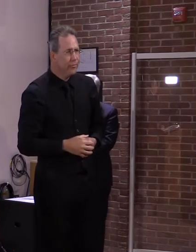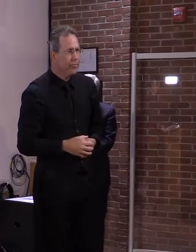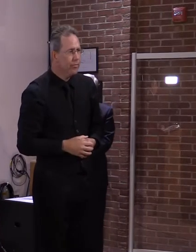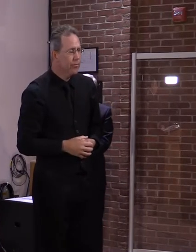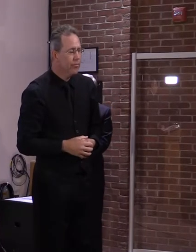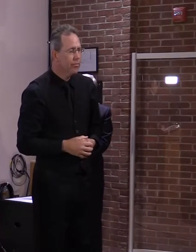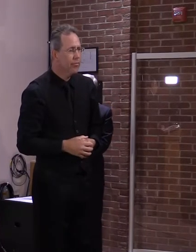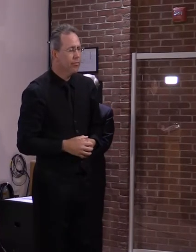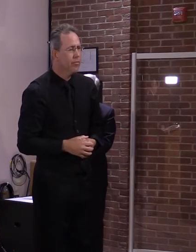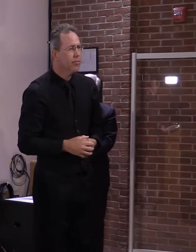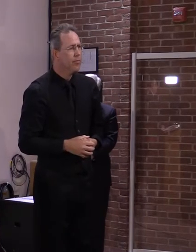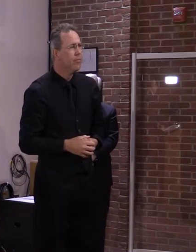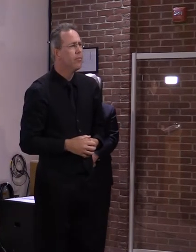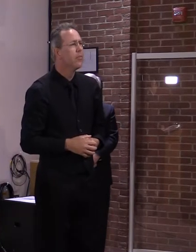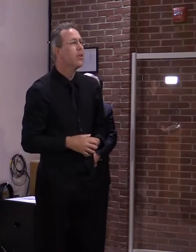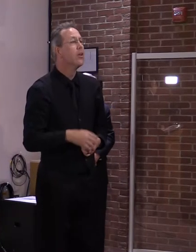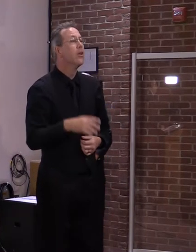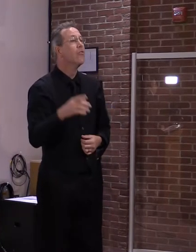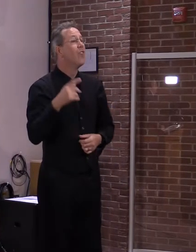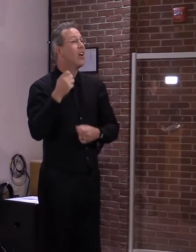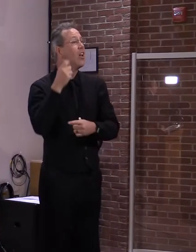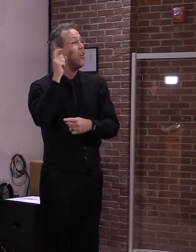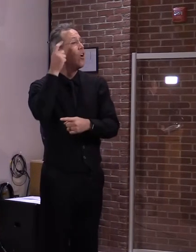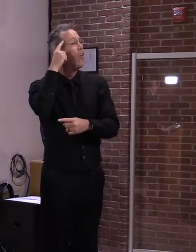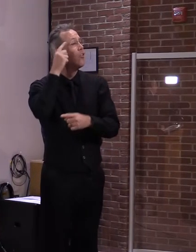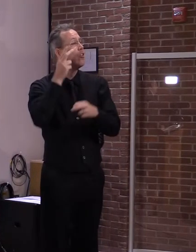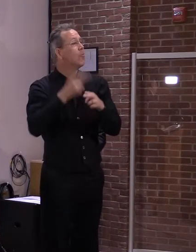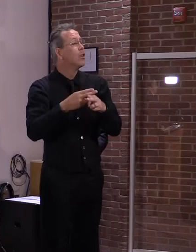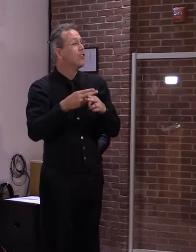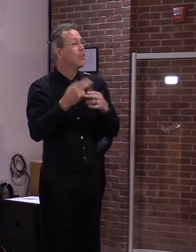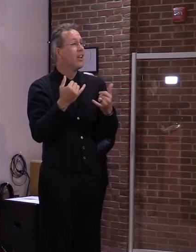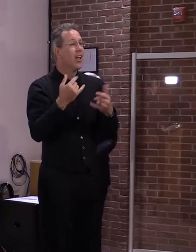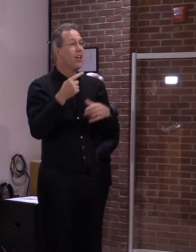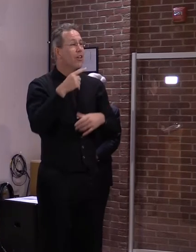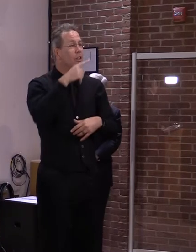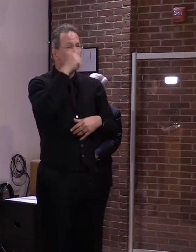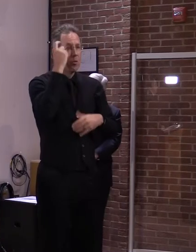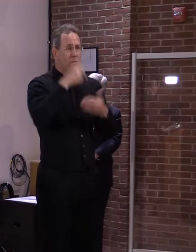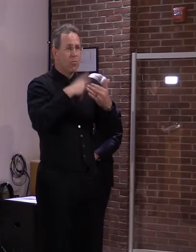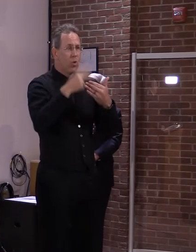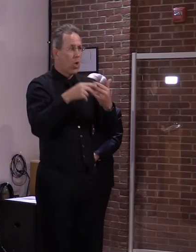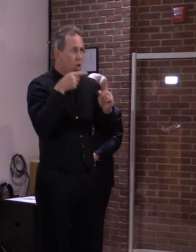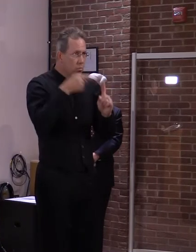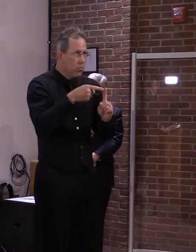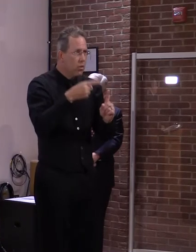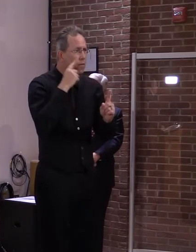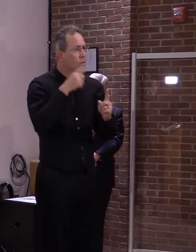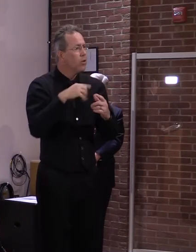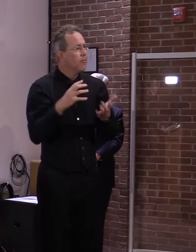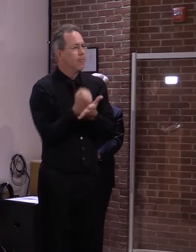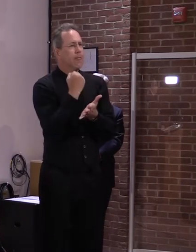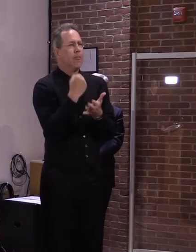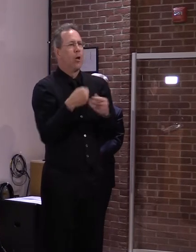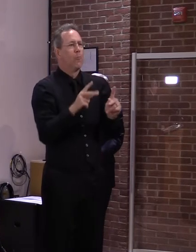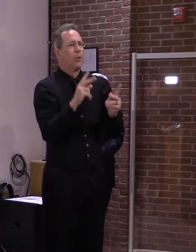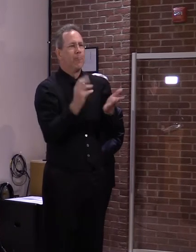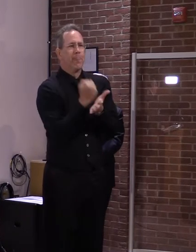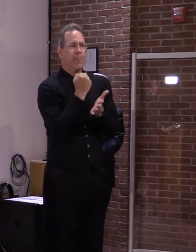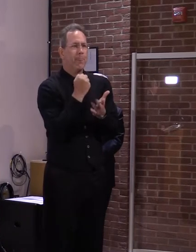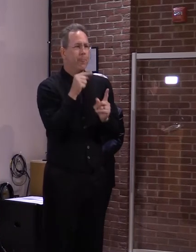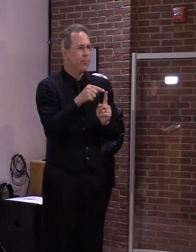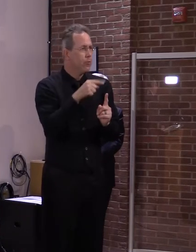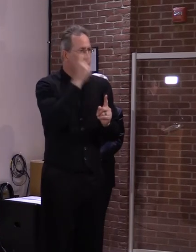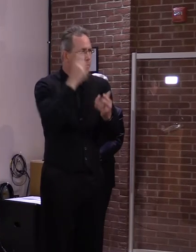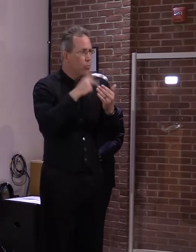really, we'll learn a lot from the summer, but certainly, you know, from a recovery standpoint, it's sort of like all hands on deck. We want to